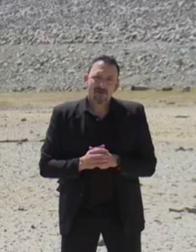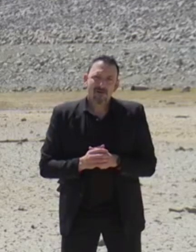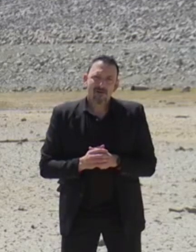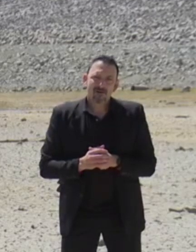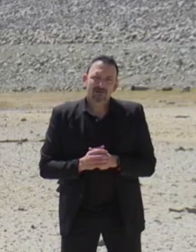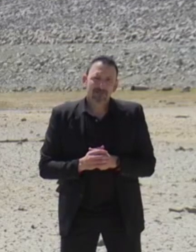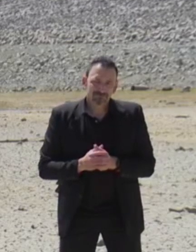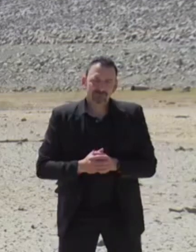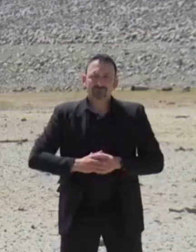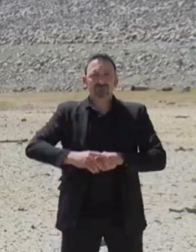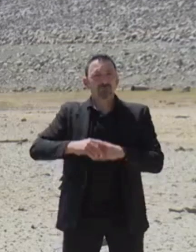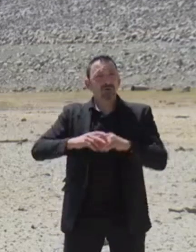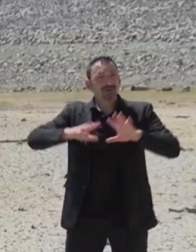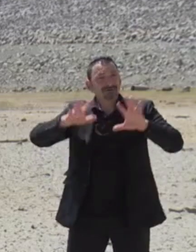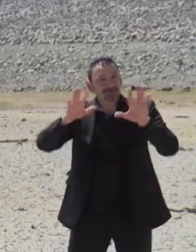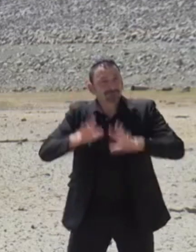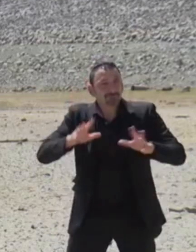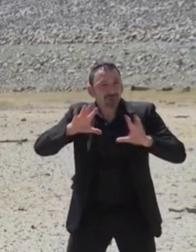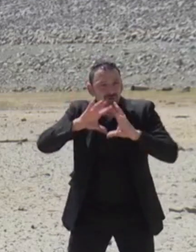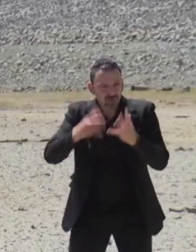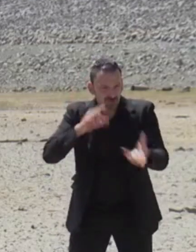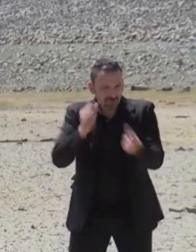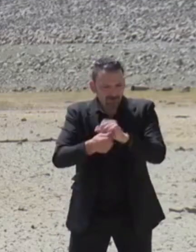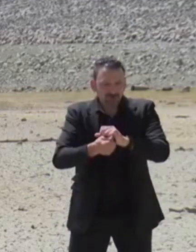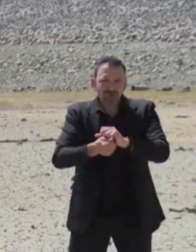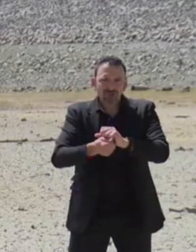nor with climate change. This is serious stuff.